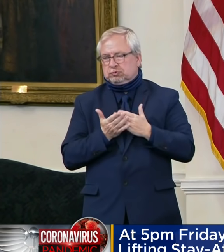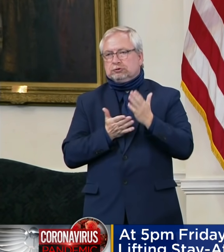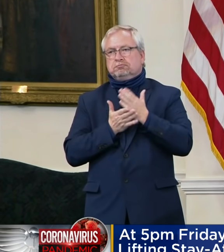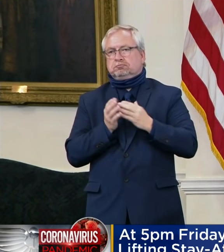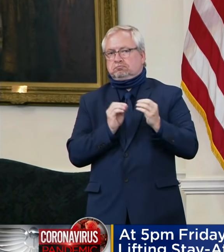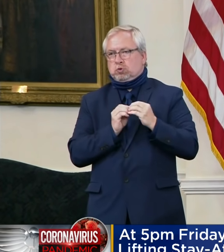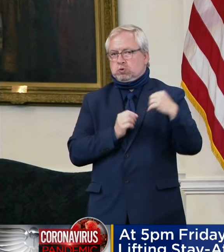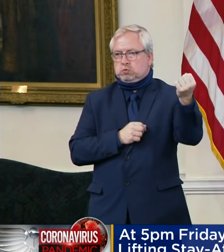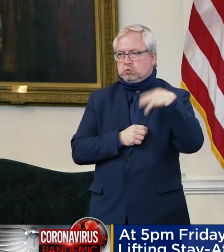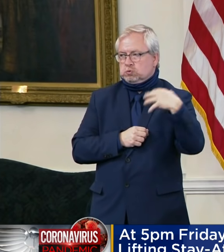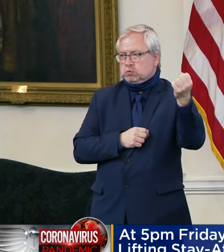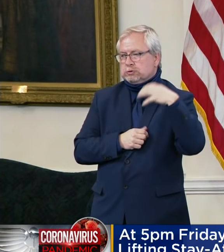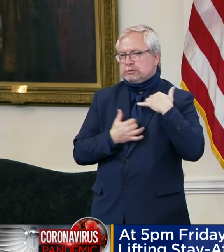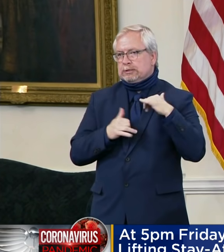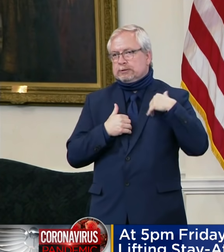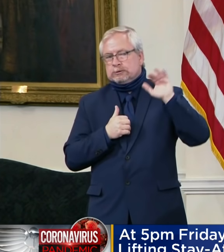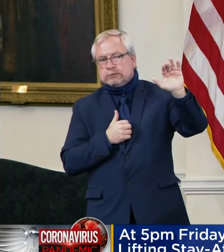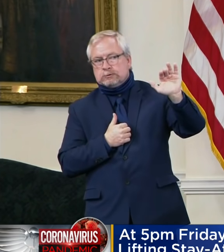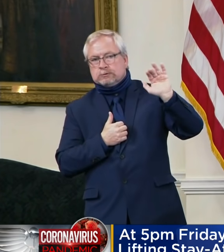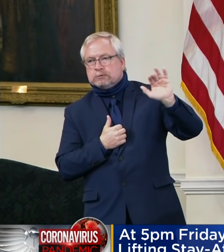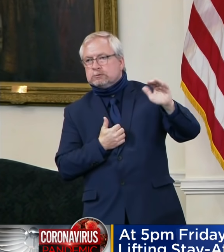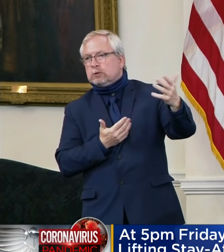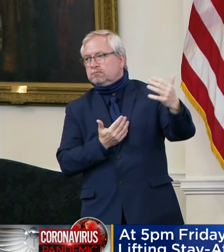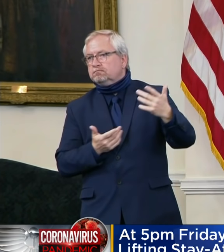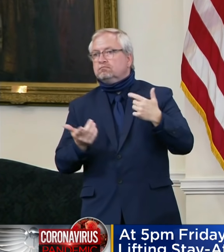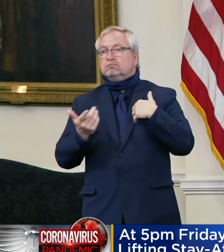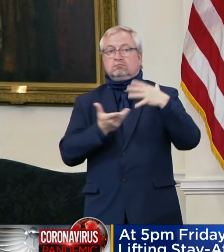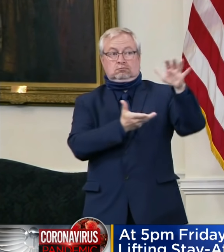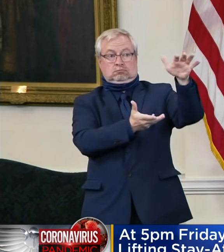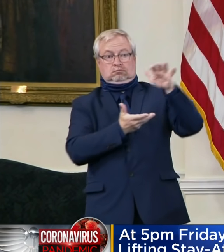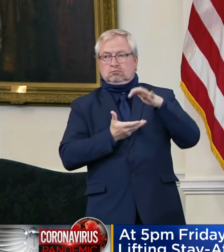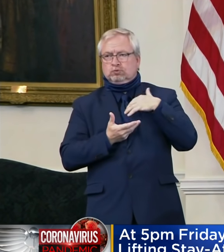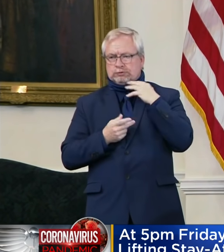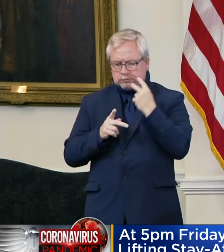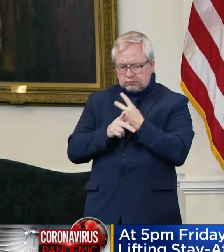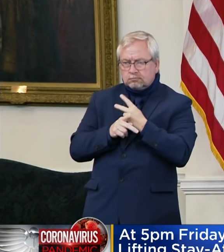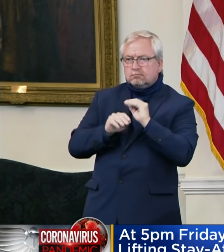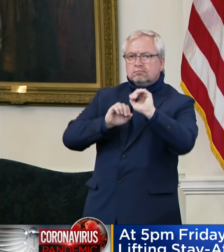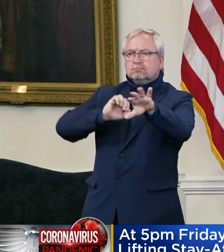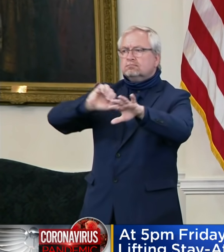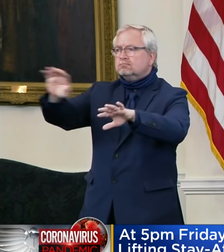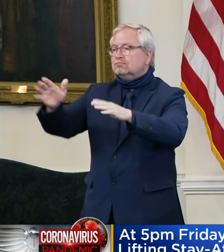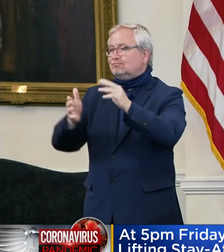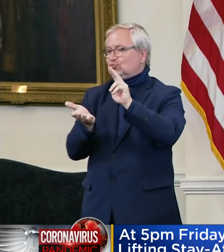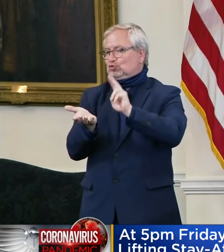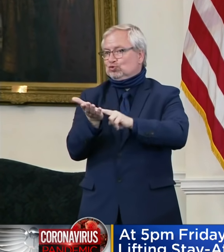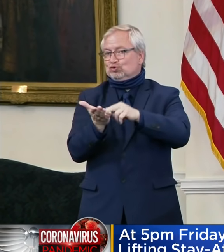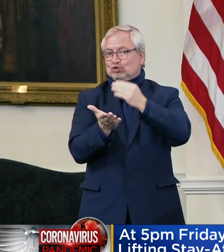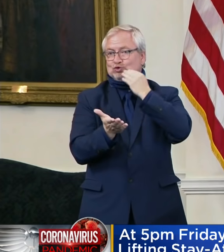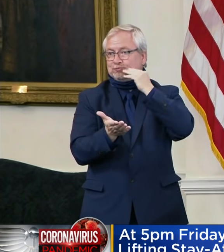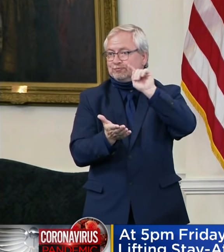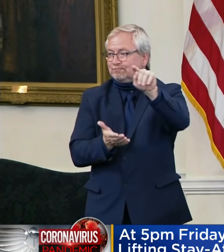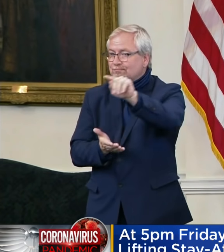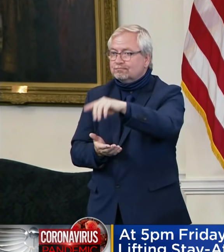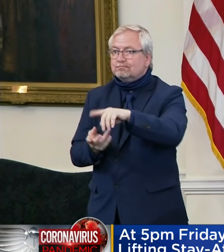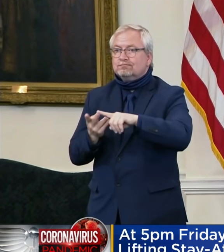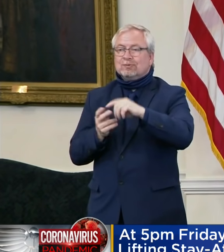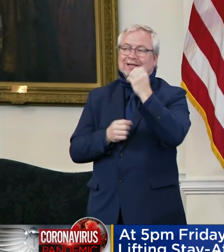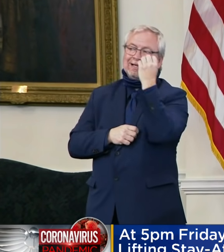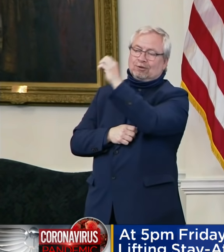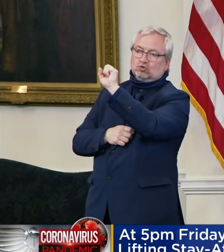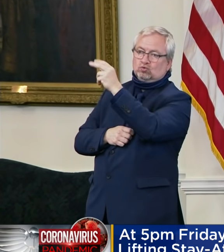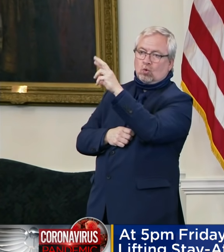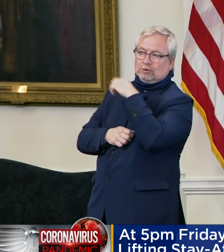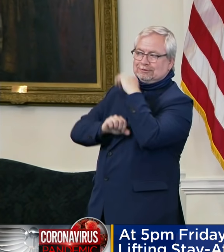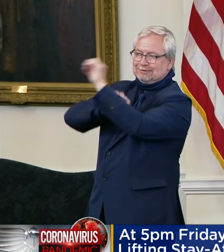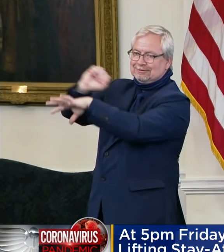of the nursing homes, the Salisbury, all the hot spots is where we've been using them, but the counties, we're short of those things. There